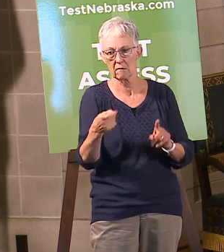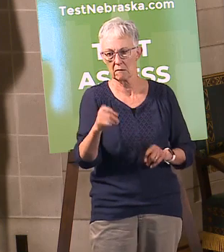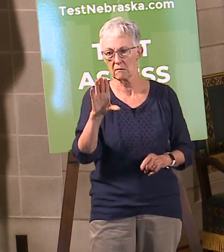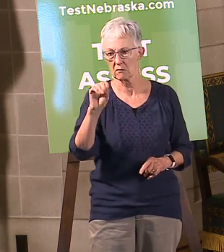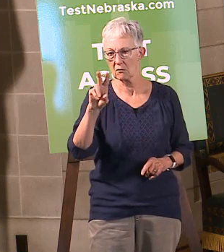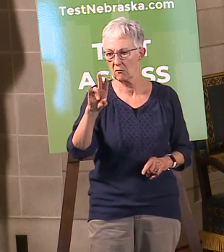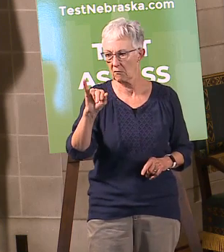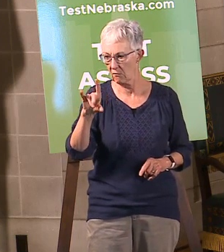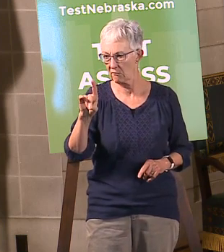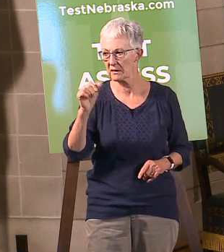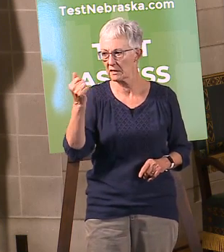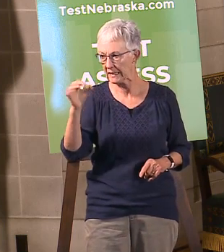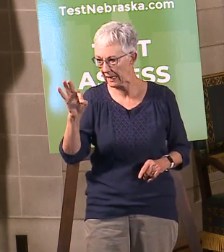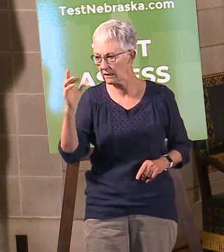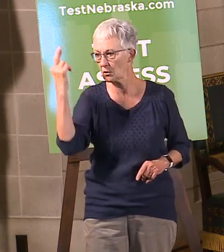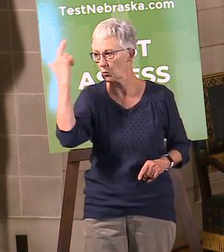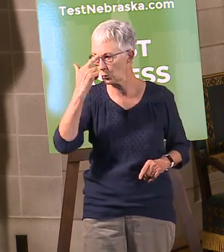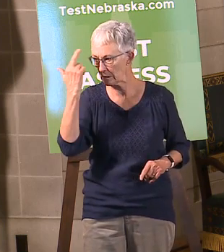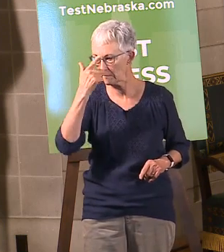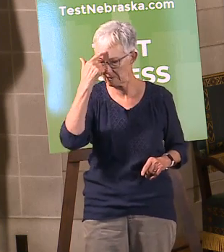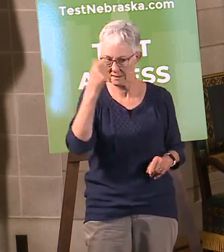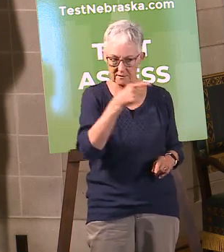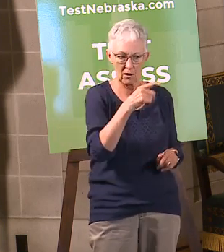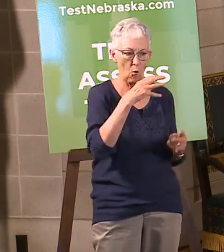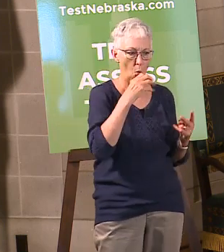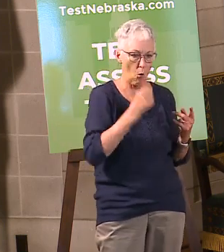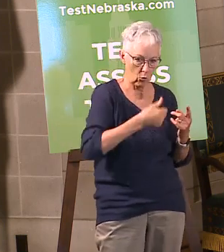vulnerable to the coronavirus, and that's why we have to work